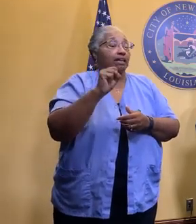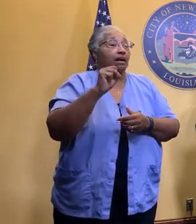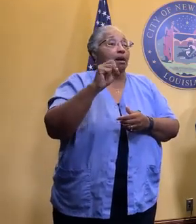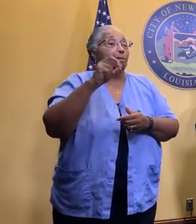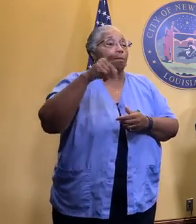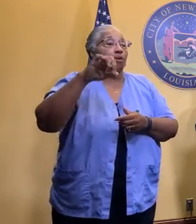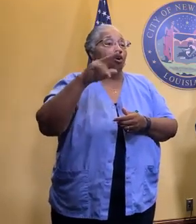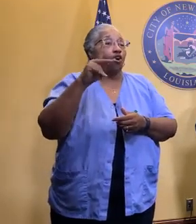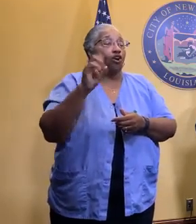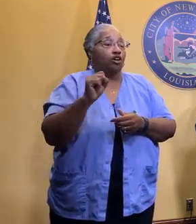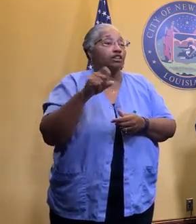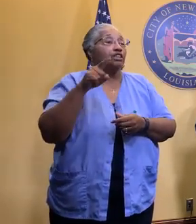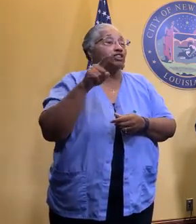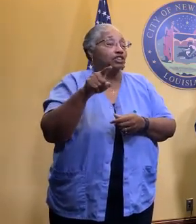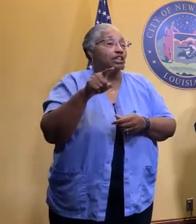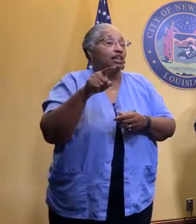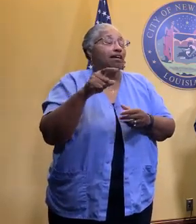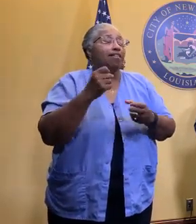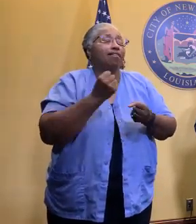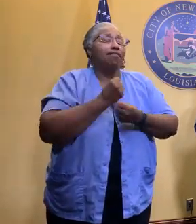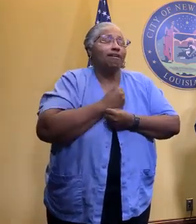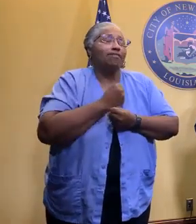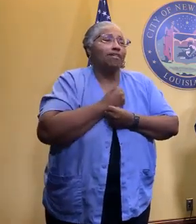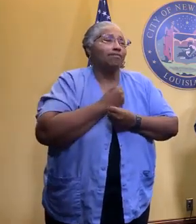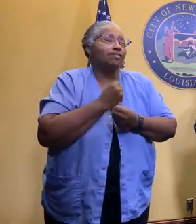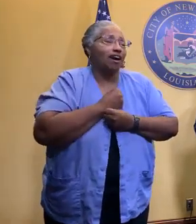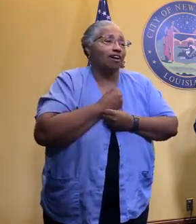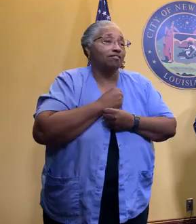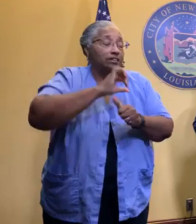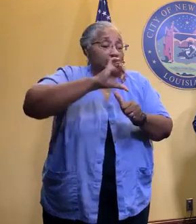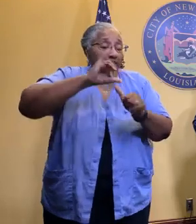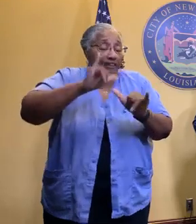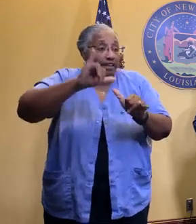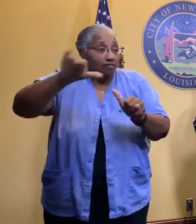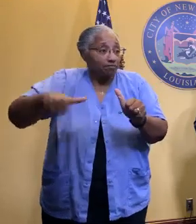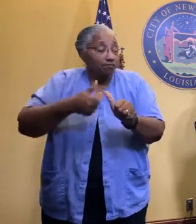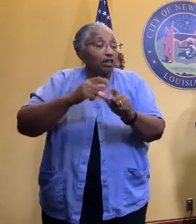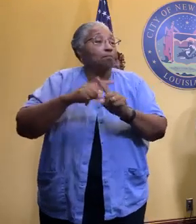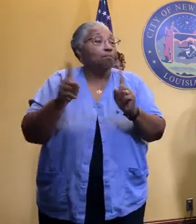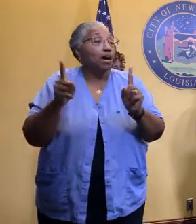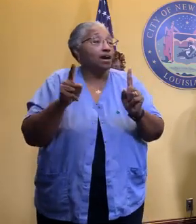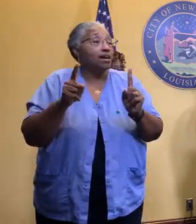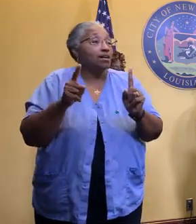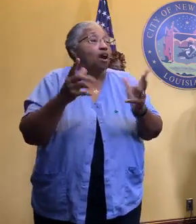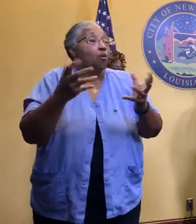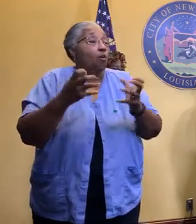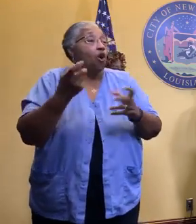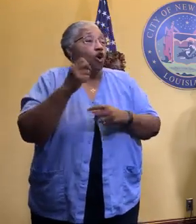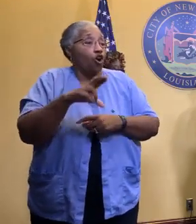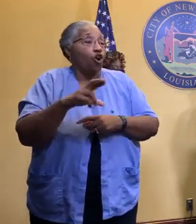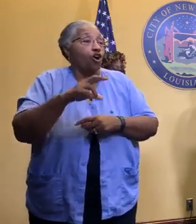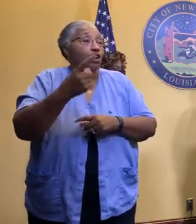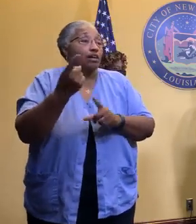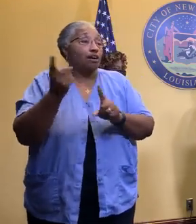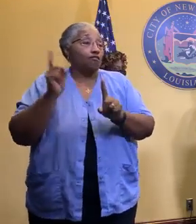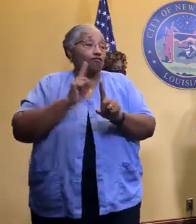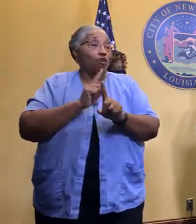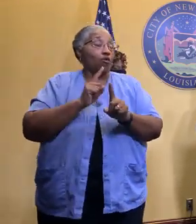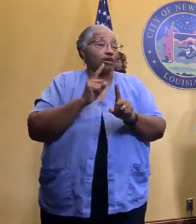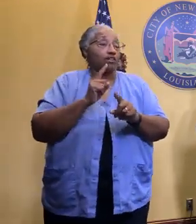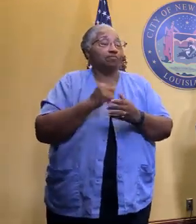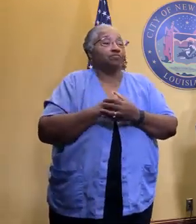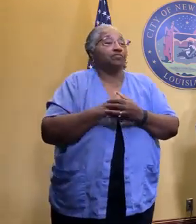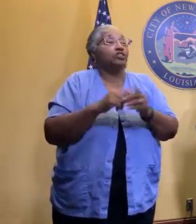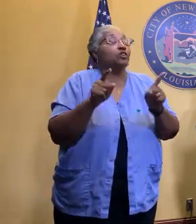curated misfit that loves staying behind the scenes, but I'm going to demand that she take a headshot and get in front of the scenes at some point.